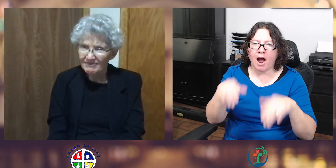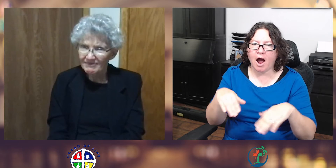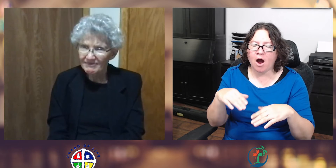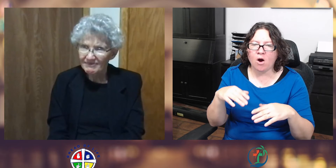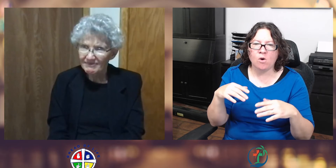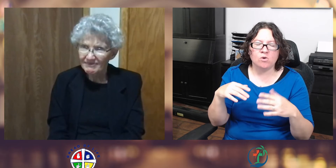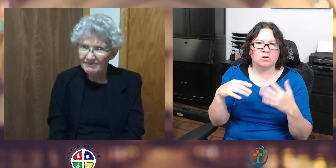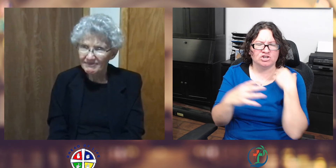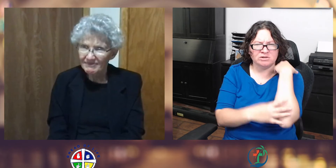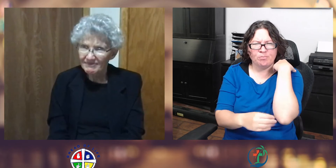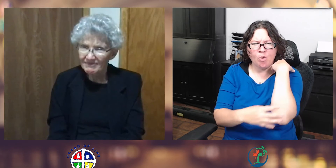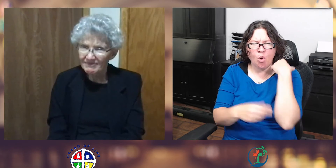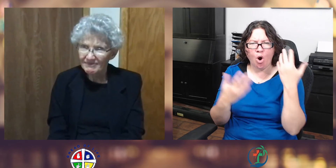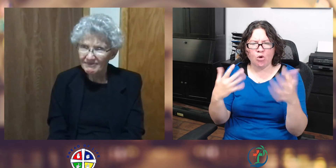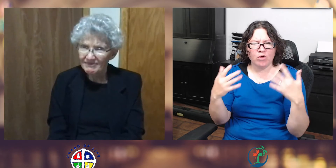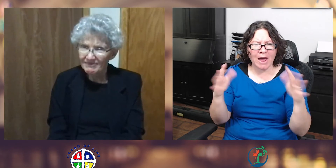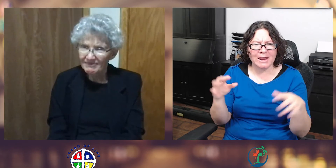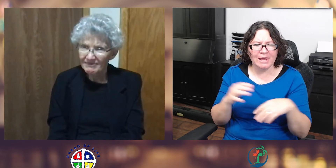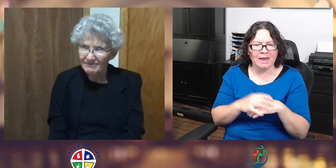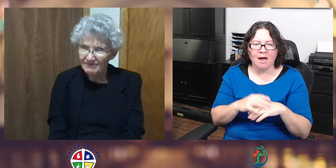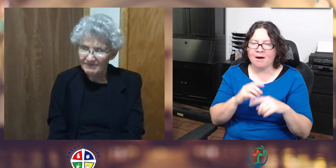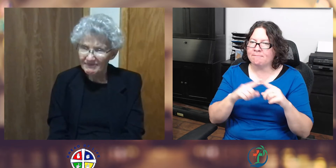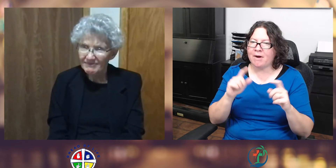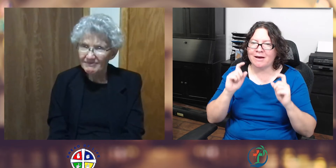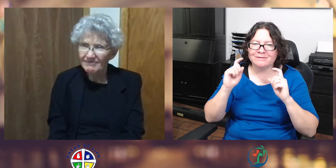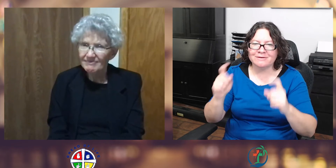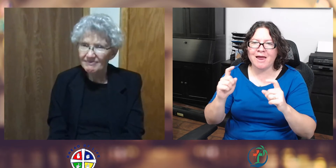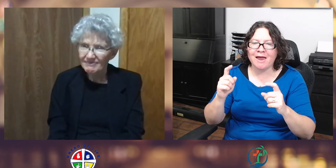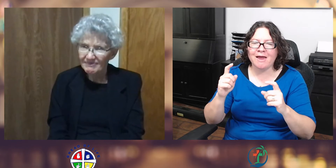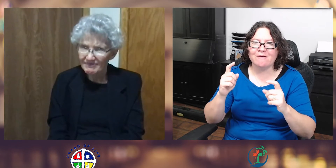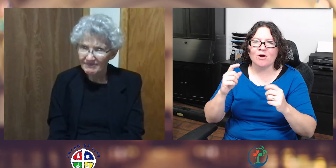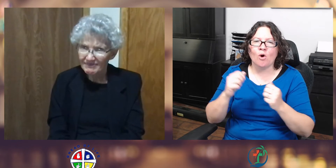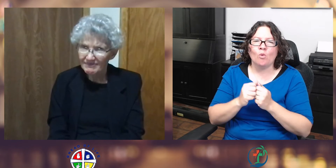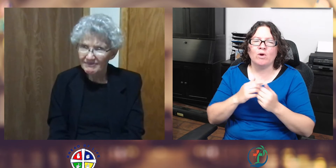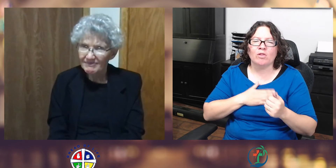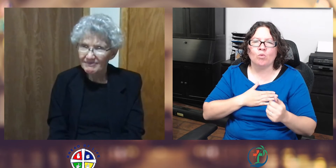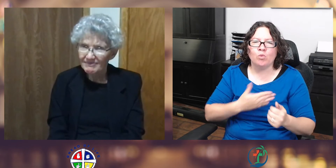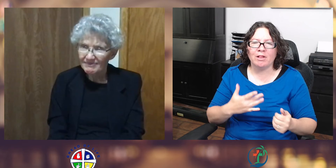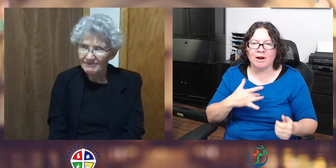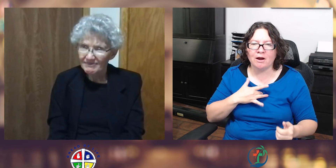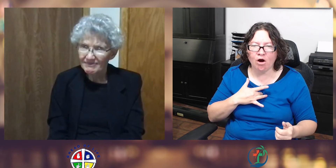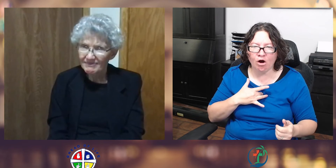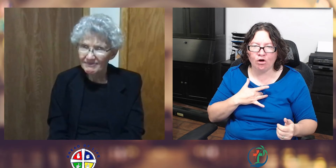What are you writing? Just taking notes on what I see. This.